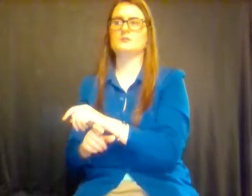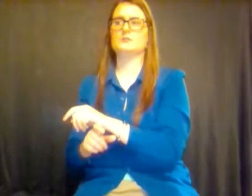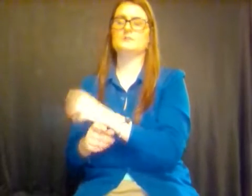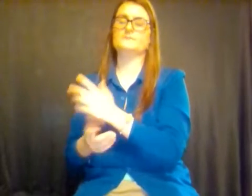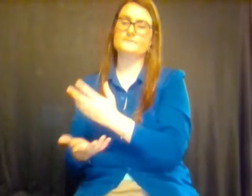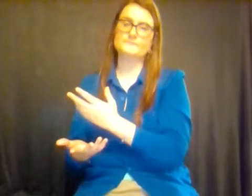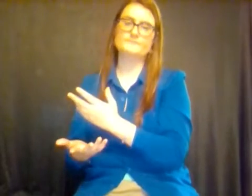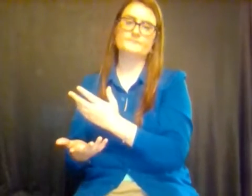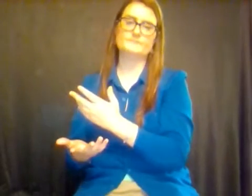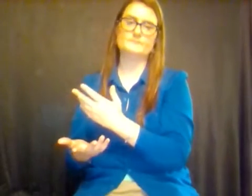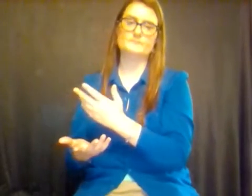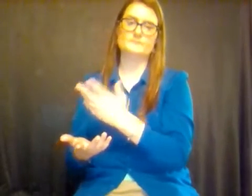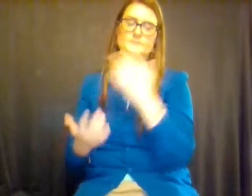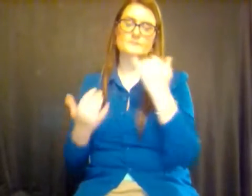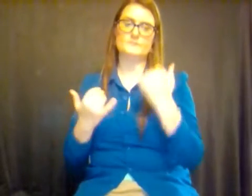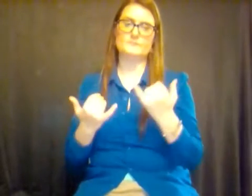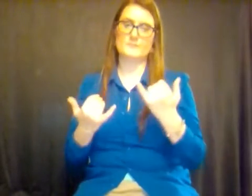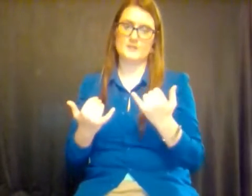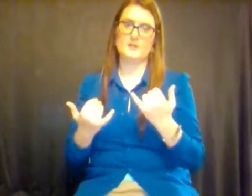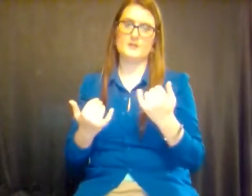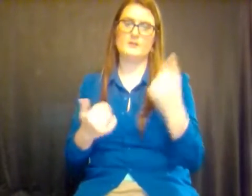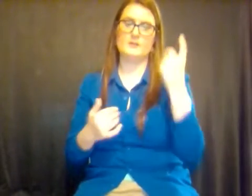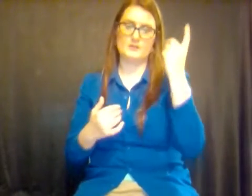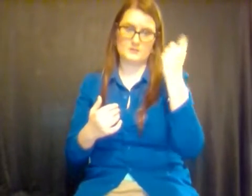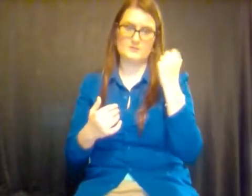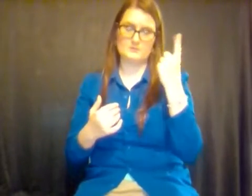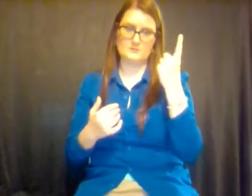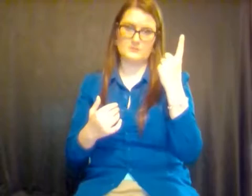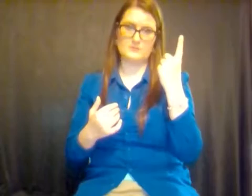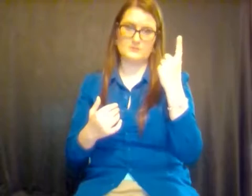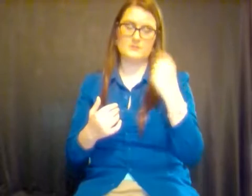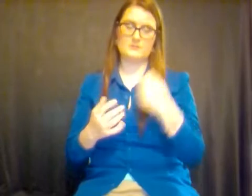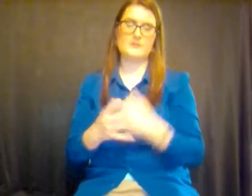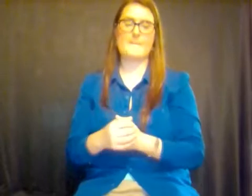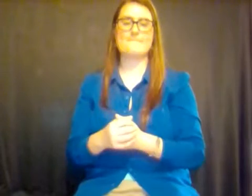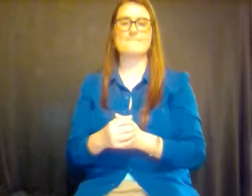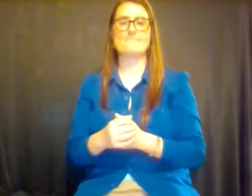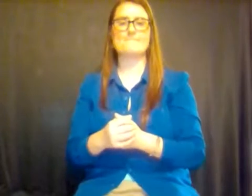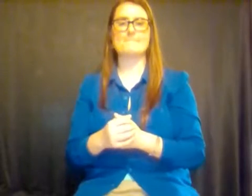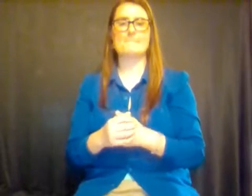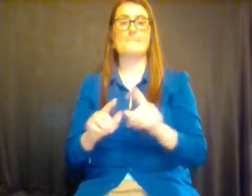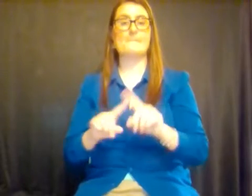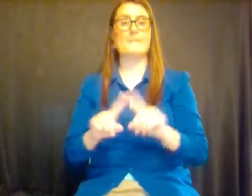too." "Of course," Laban grinned. "You can marry Rachel, but then you must work another 7